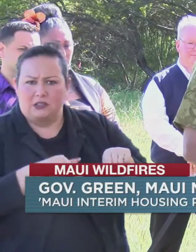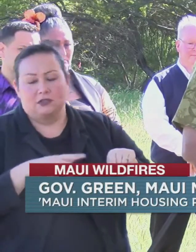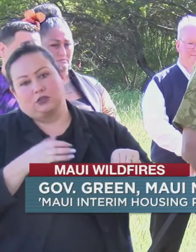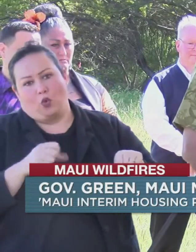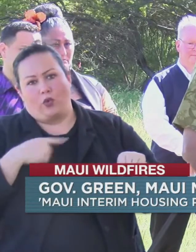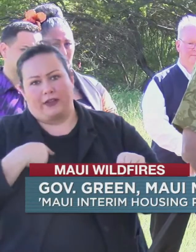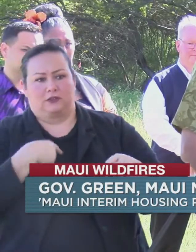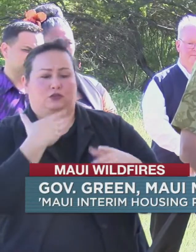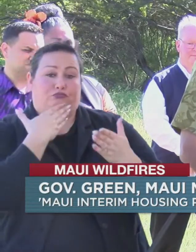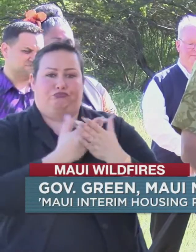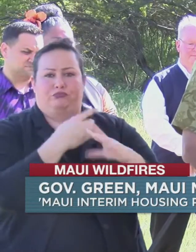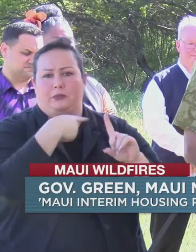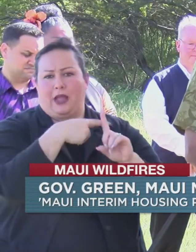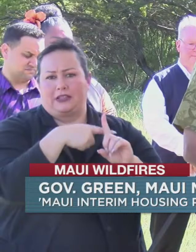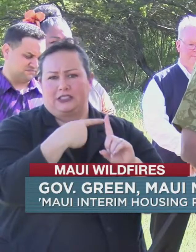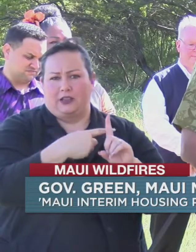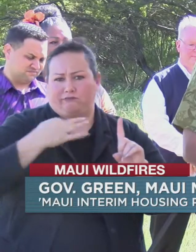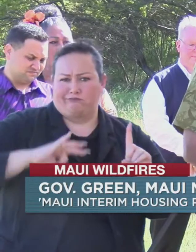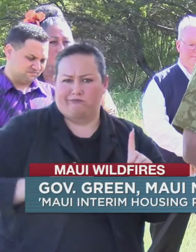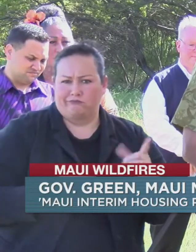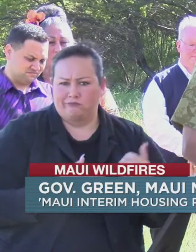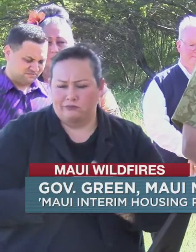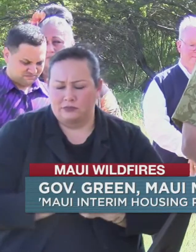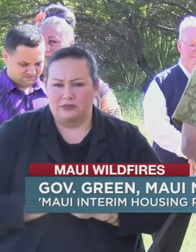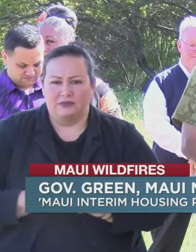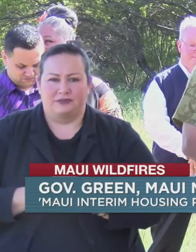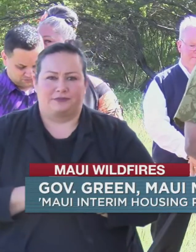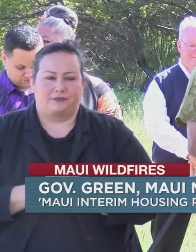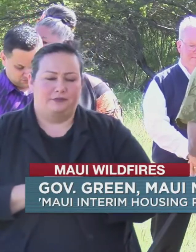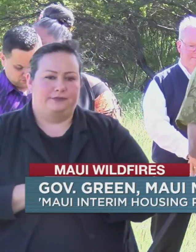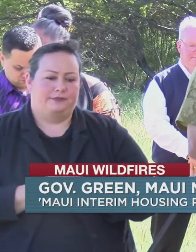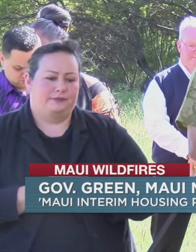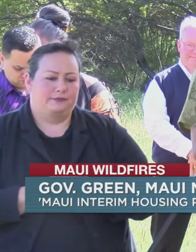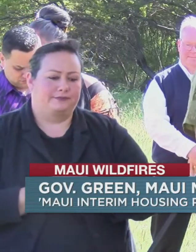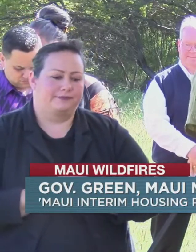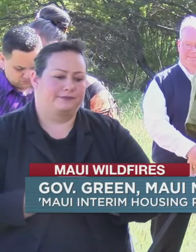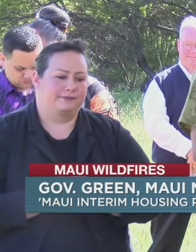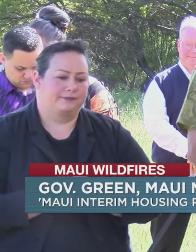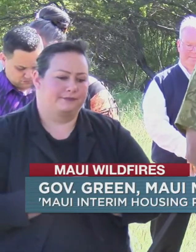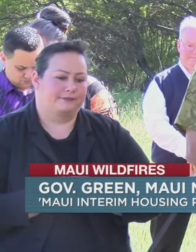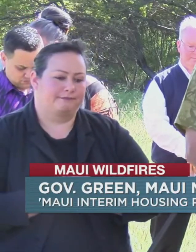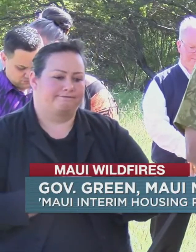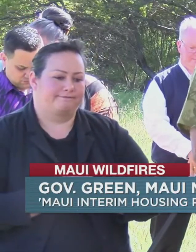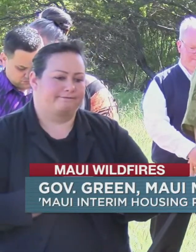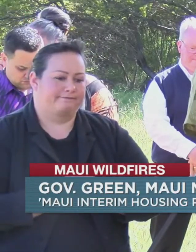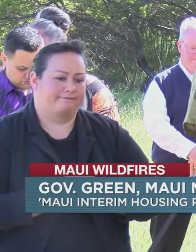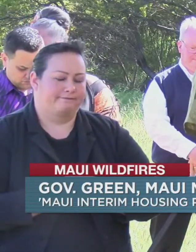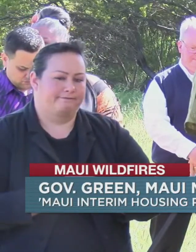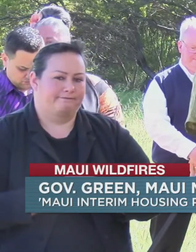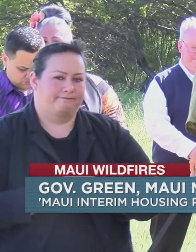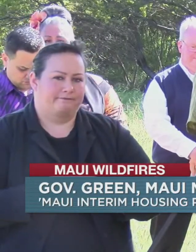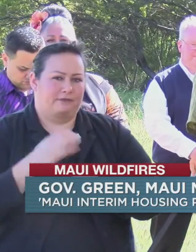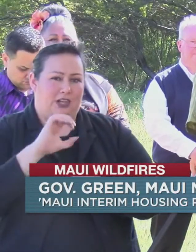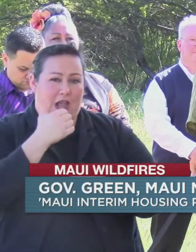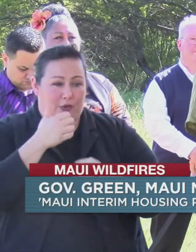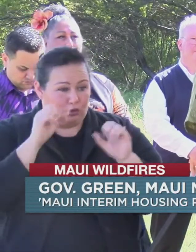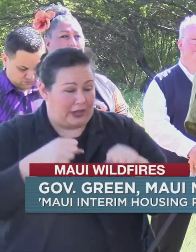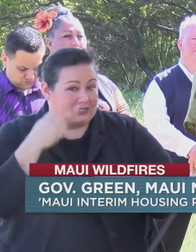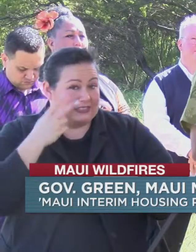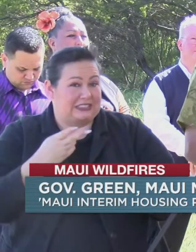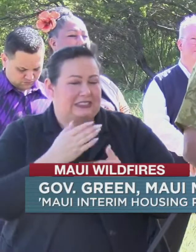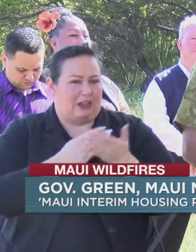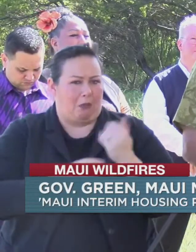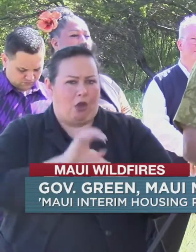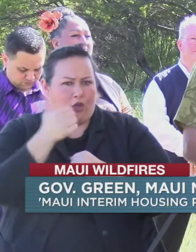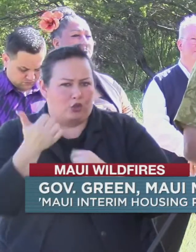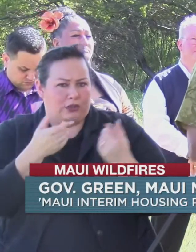as far as some of the specifics of those units, you can see the others that we have here, some that are happening right